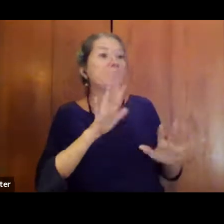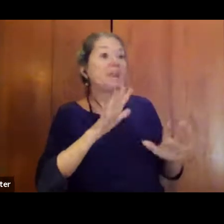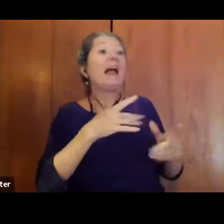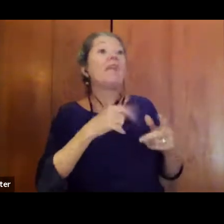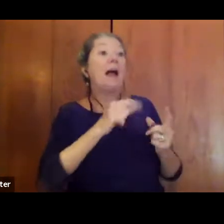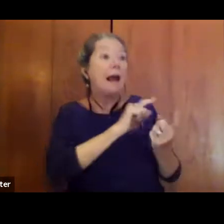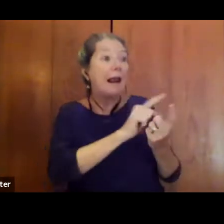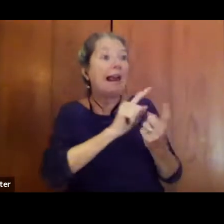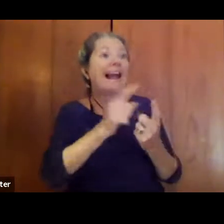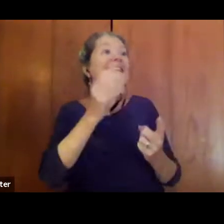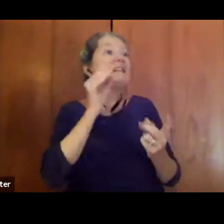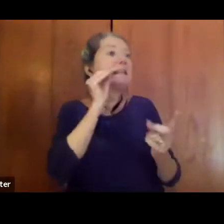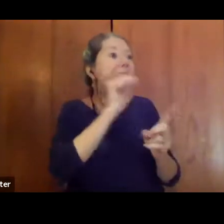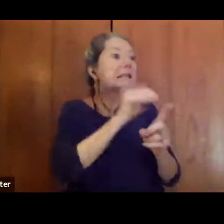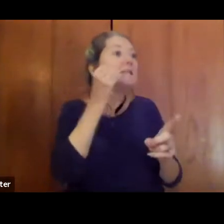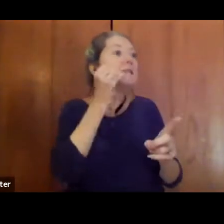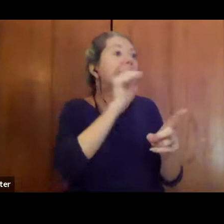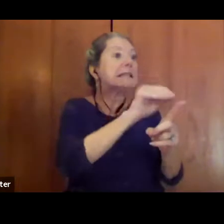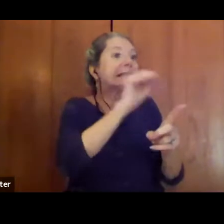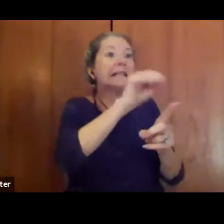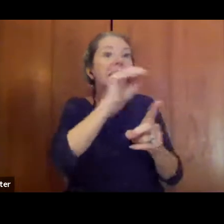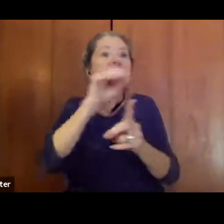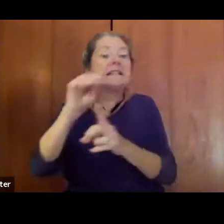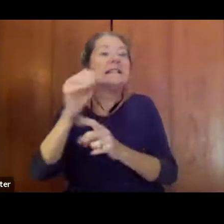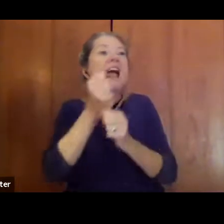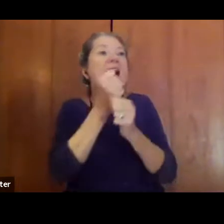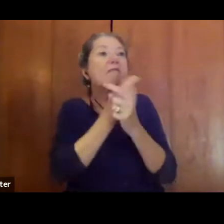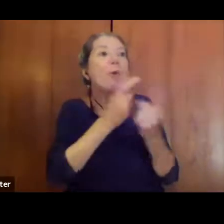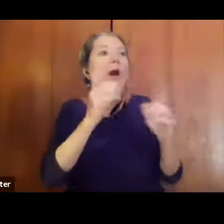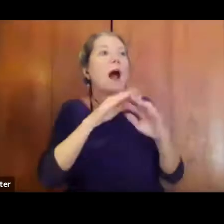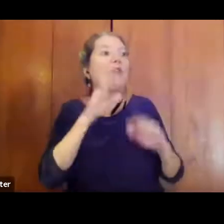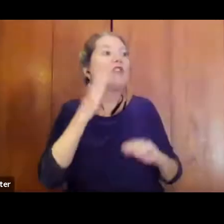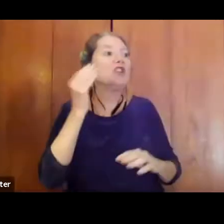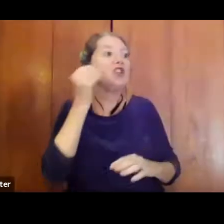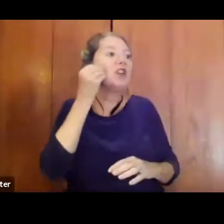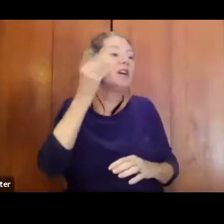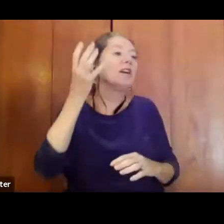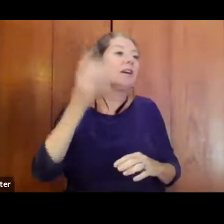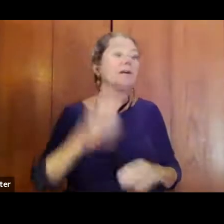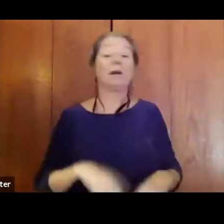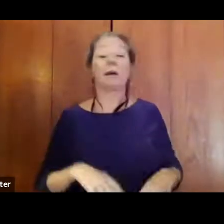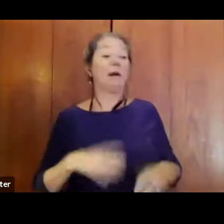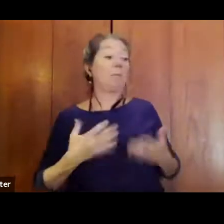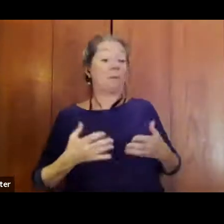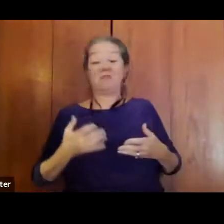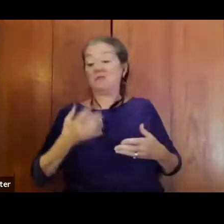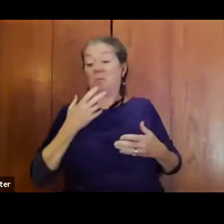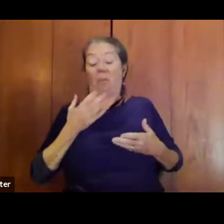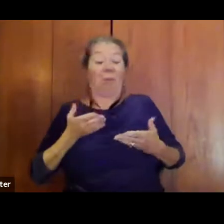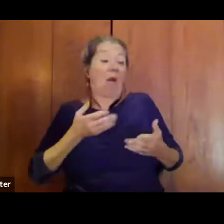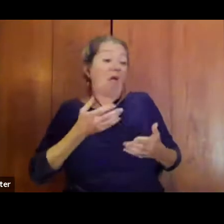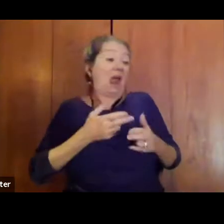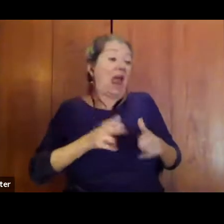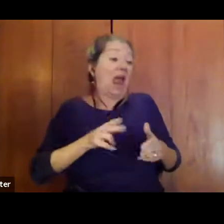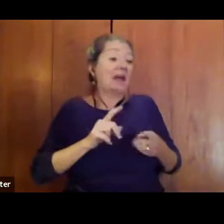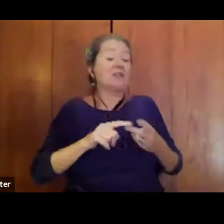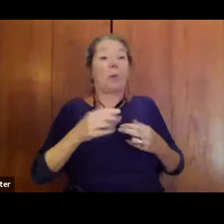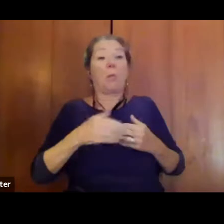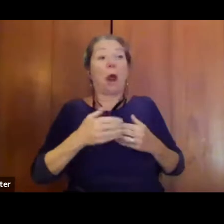around and you kissed everyone on the cheek. Whether you were there to drop off some eggs or fresh baked bread, the greeting was